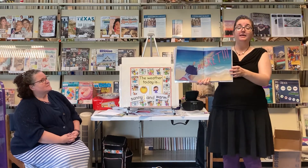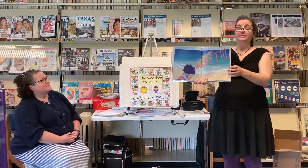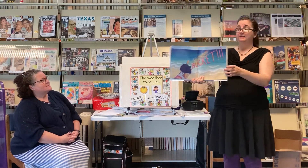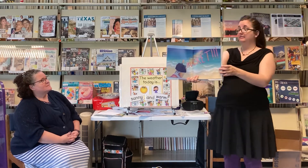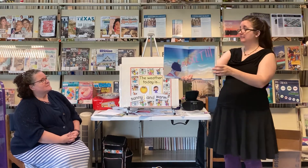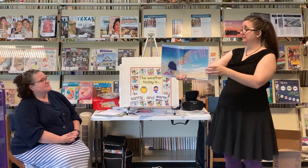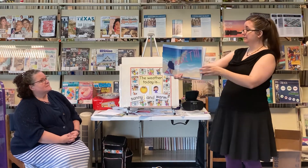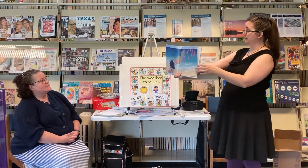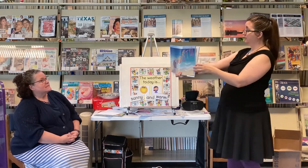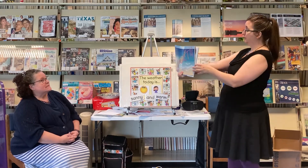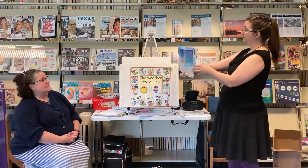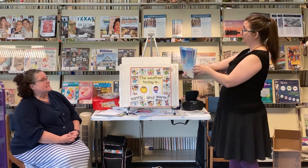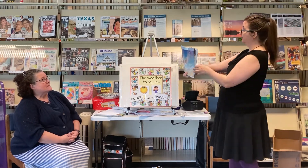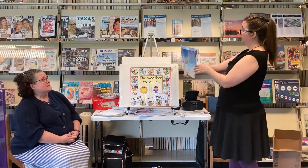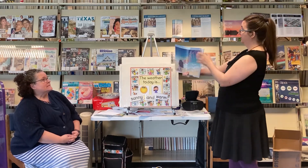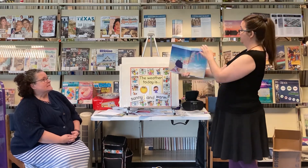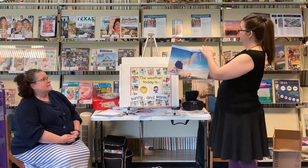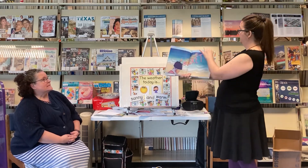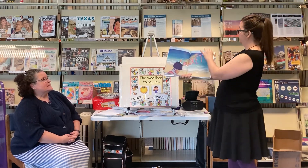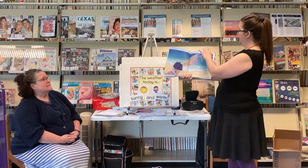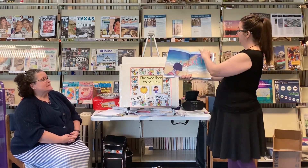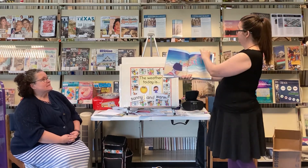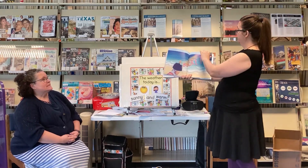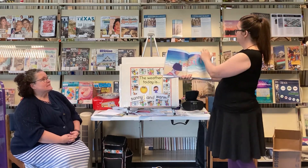Bucket! Bucket's going on an adventure without her.